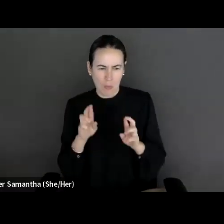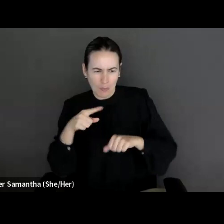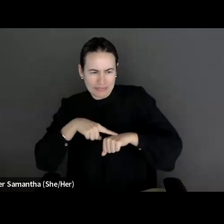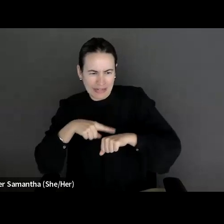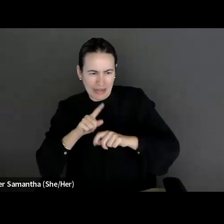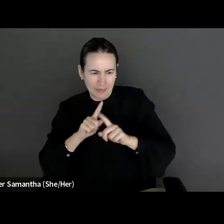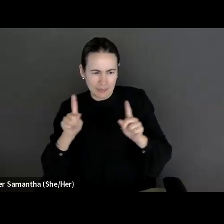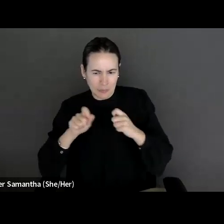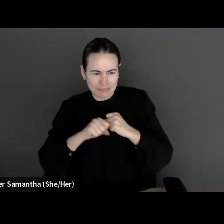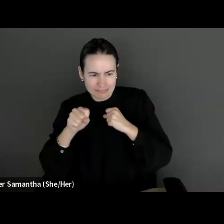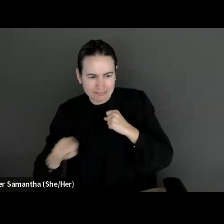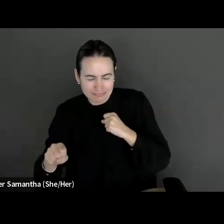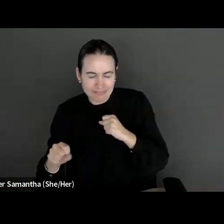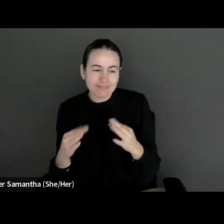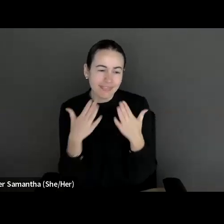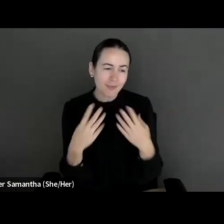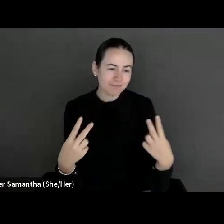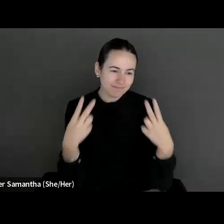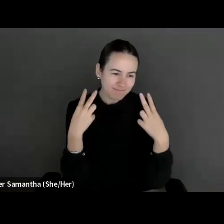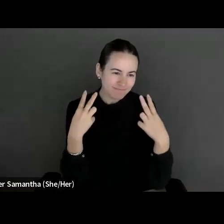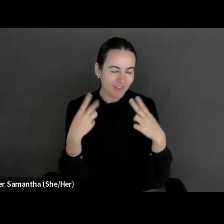I'm looking forward to your questions.